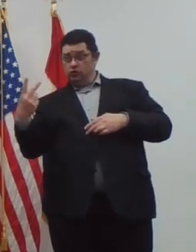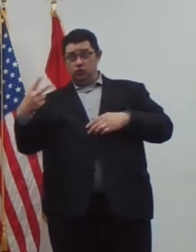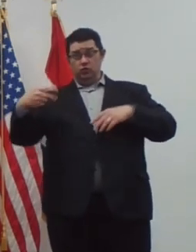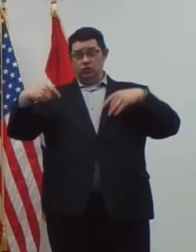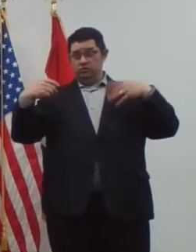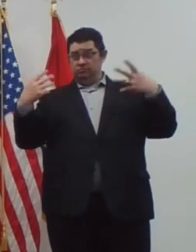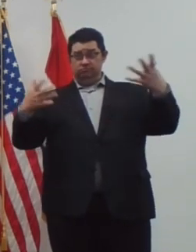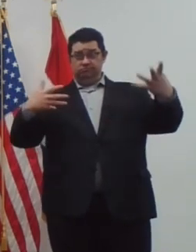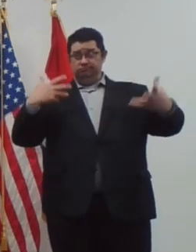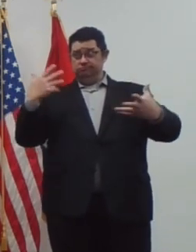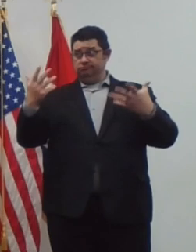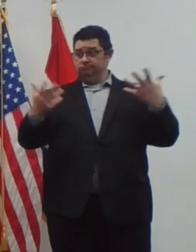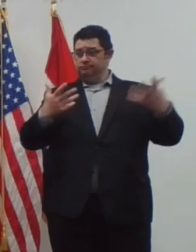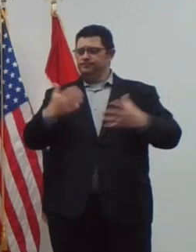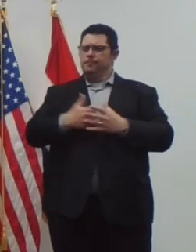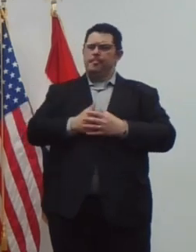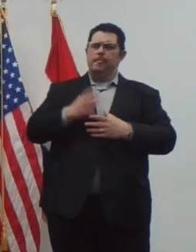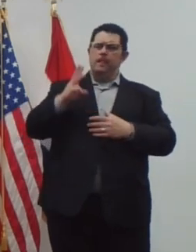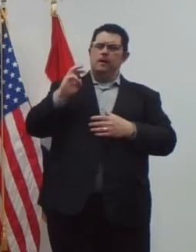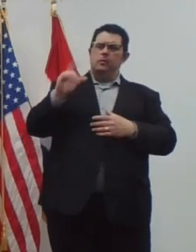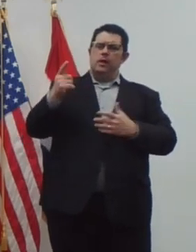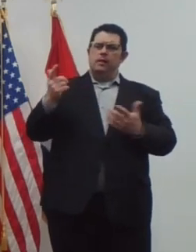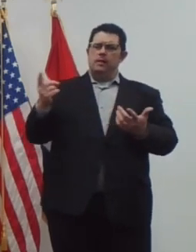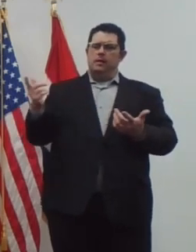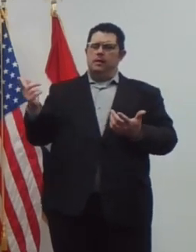phases? Well, we really,